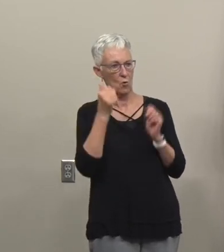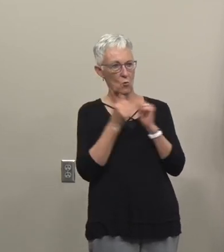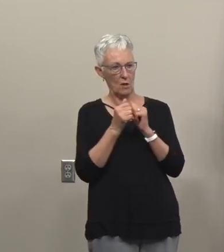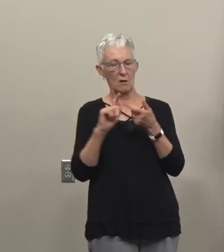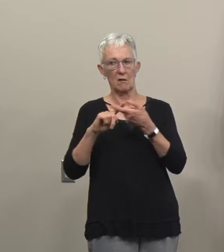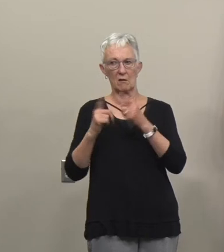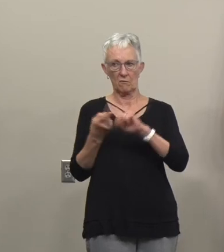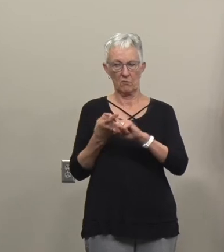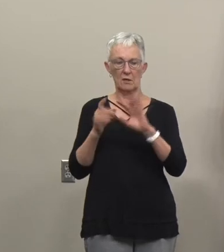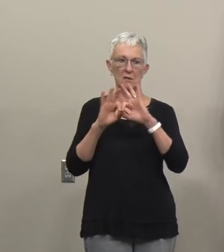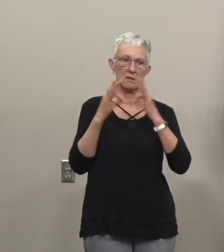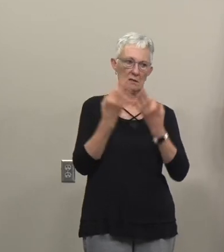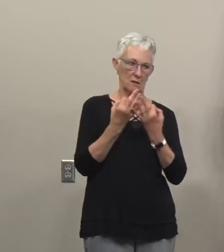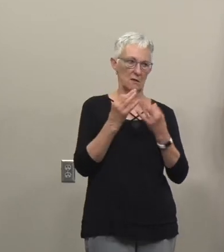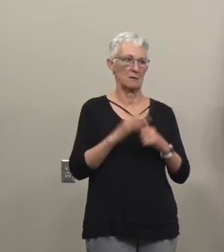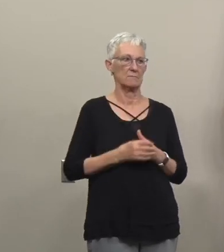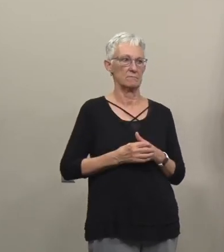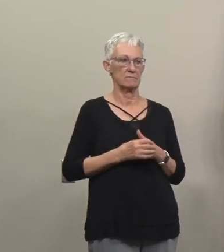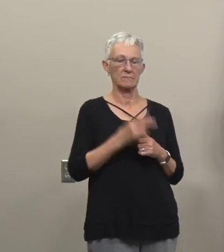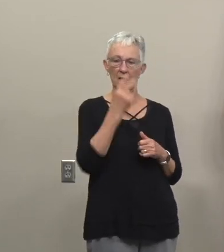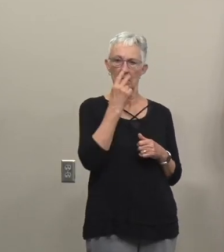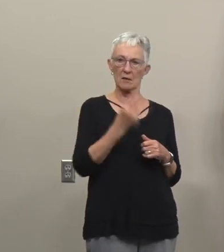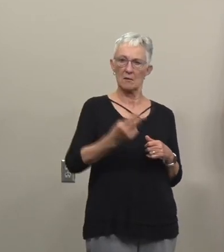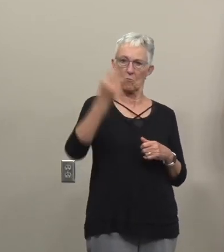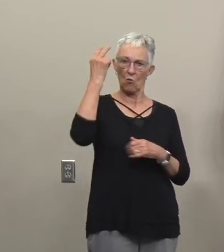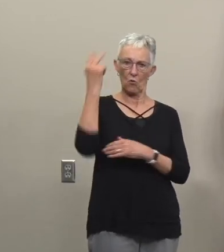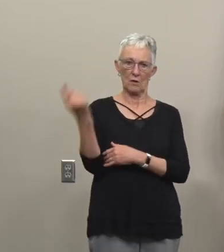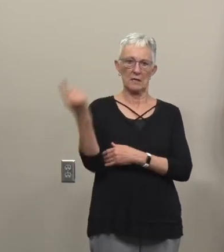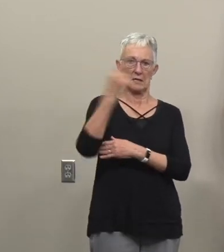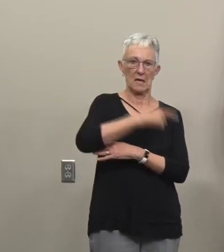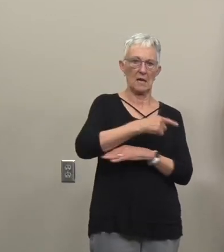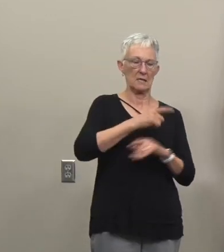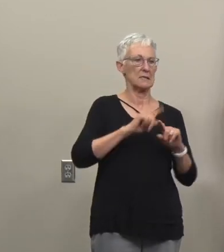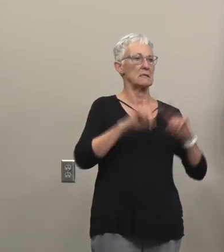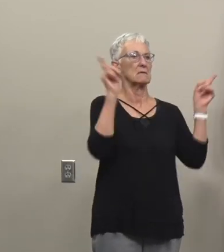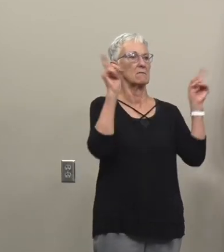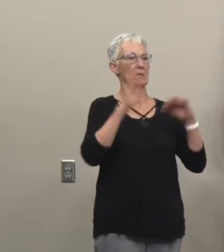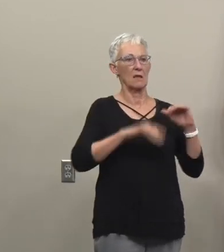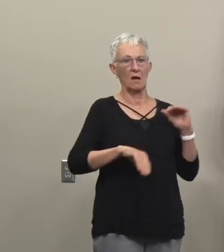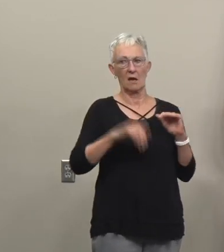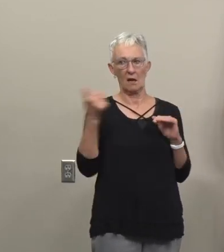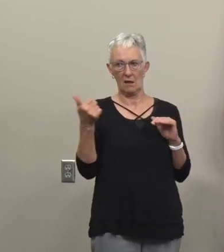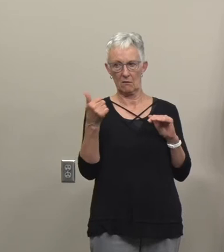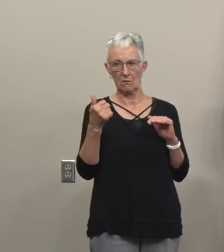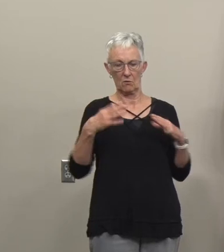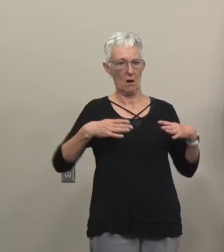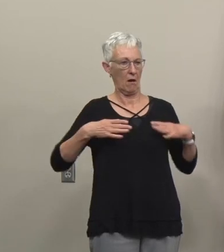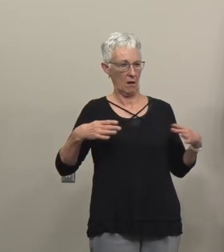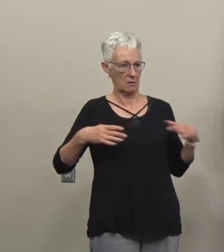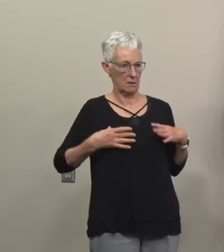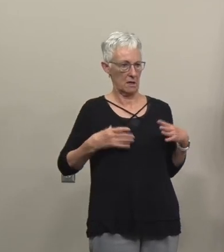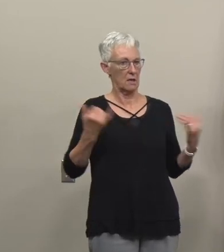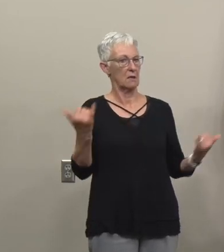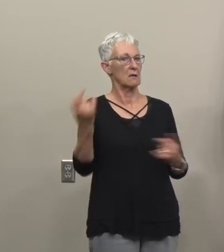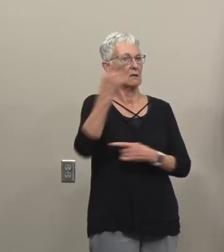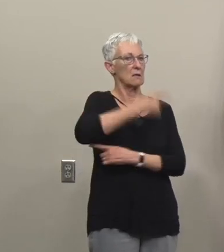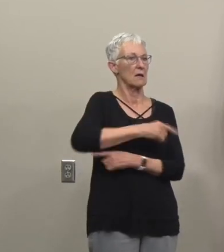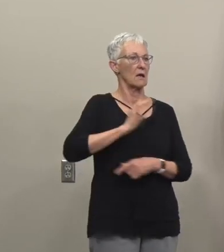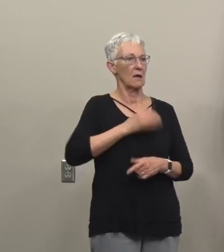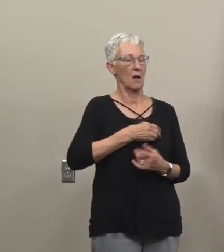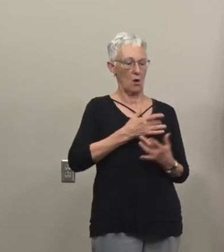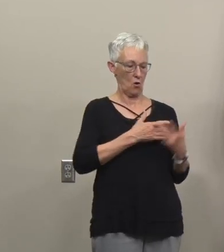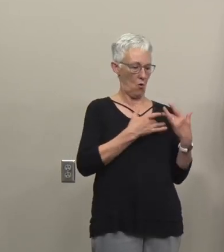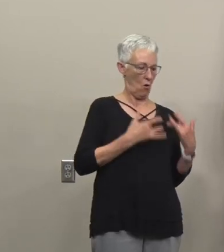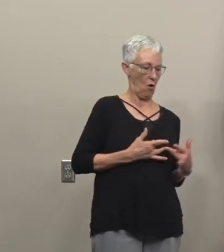moment to acknowledge that Memorial Day is different than our other patriotic holidays. On this day, we turn our hearts and our